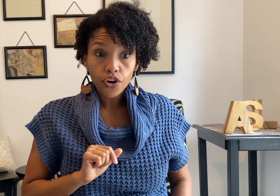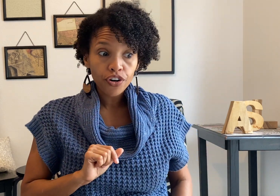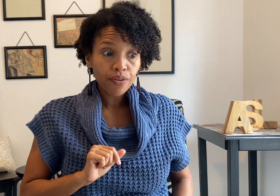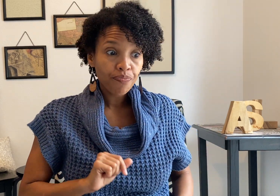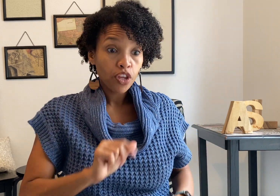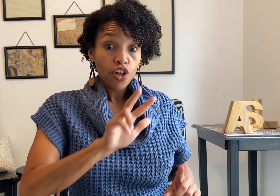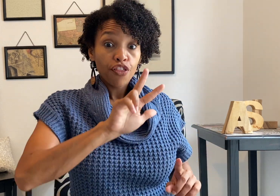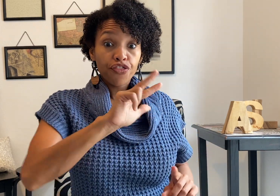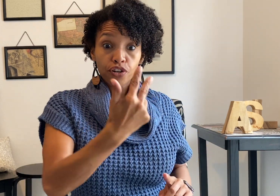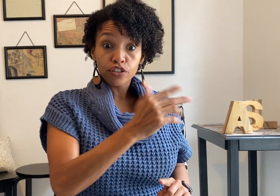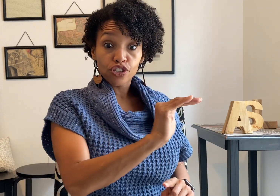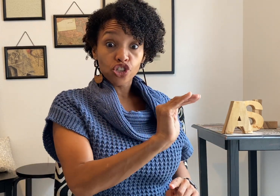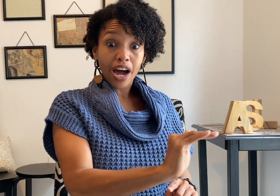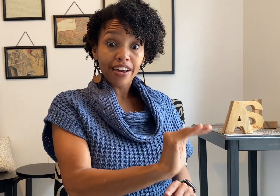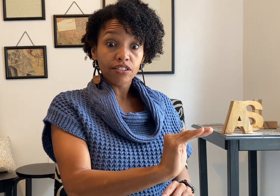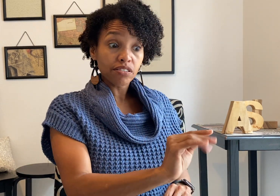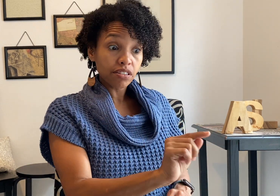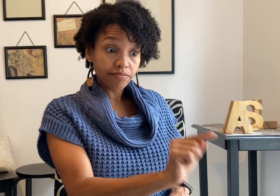or third child